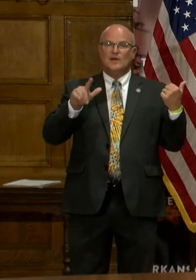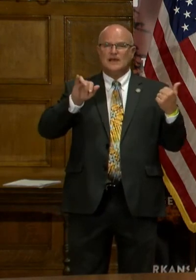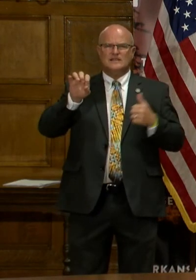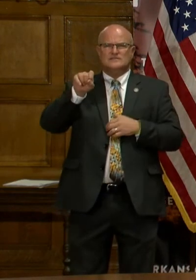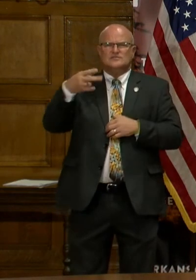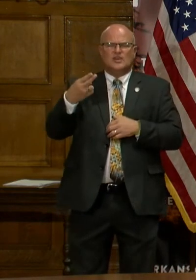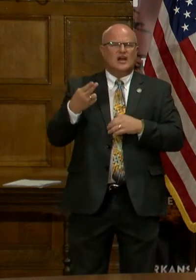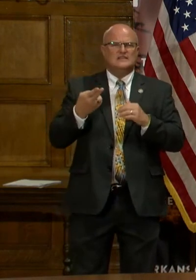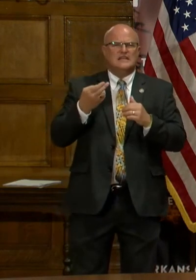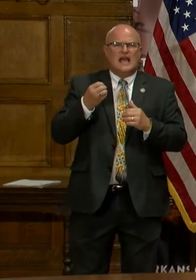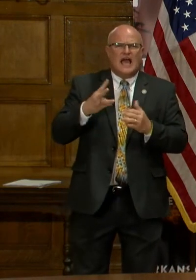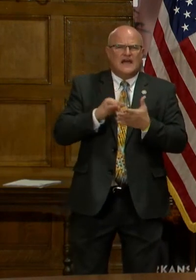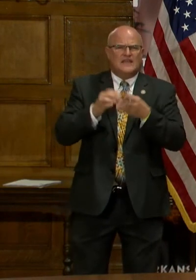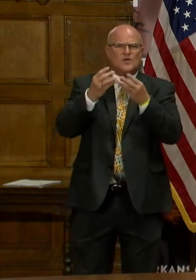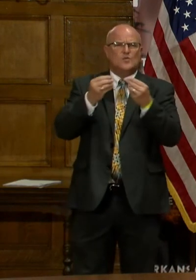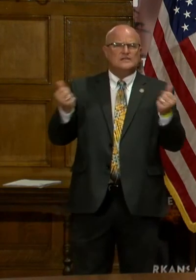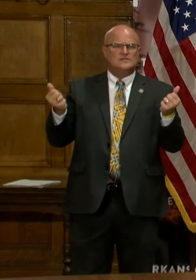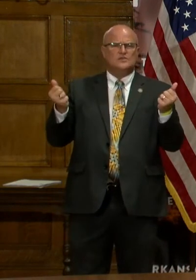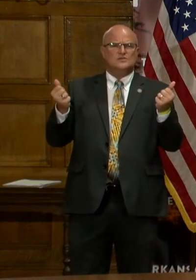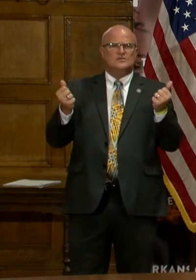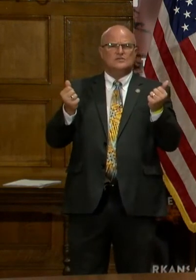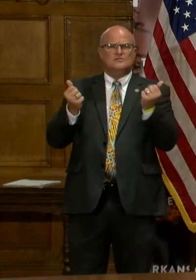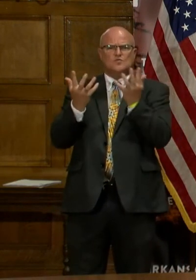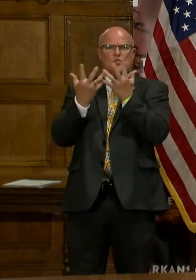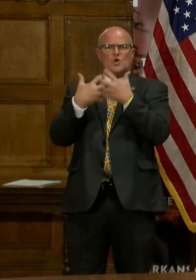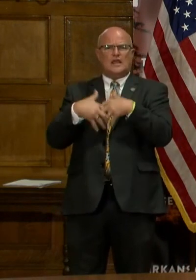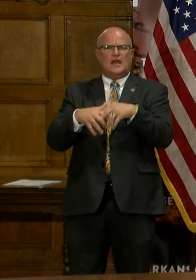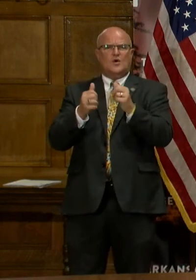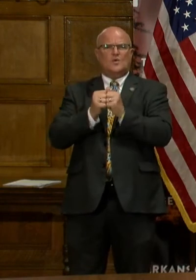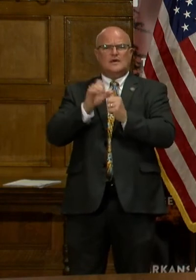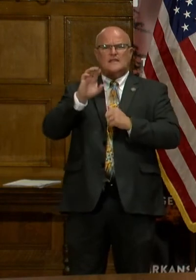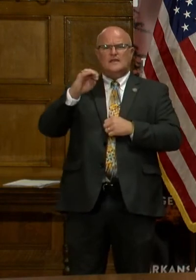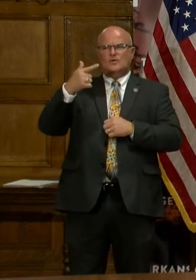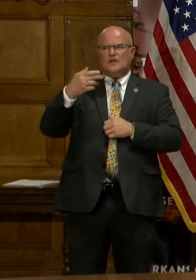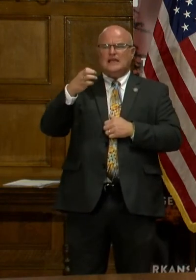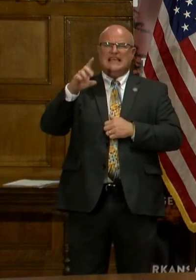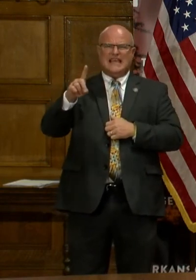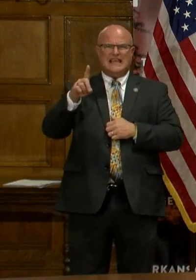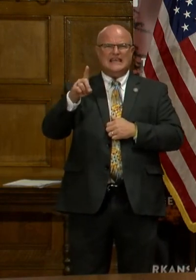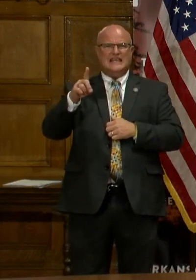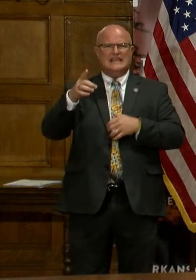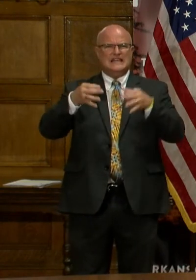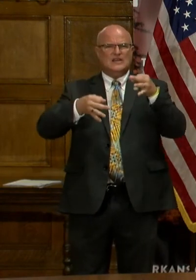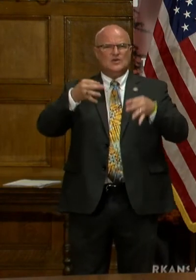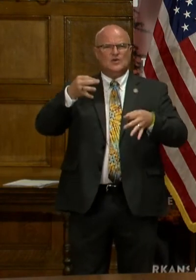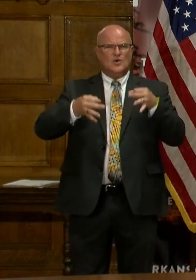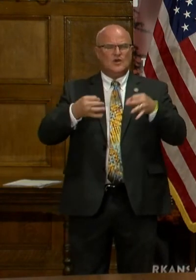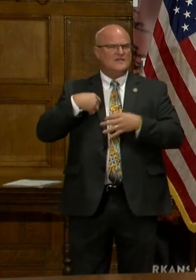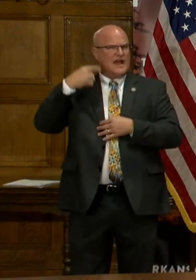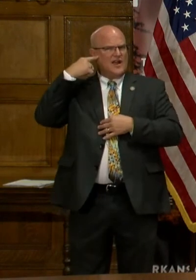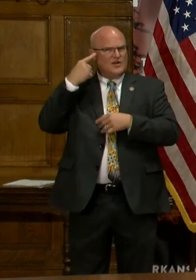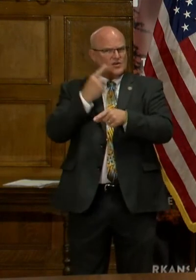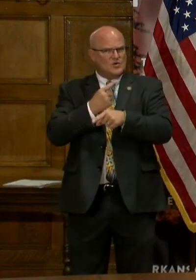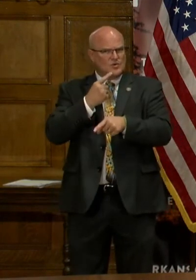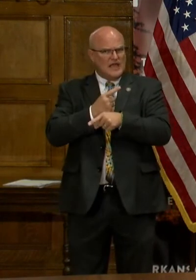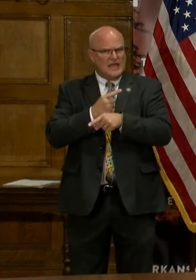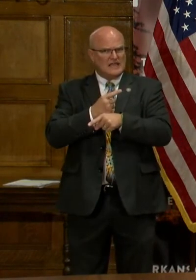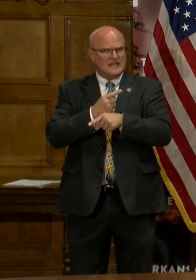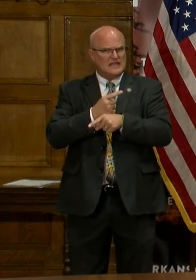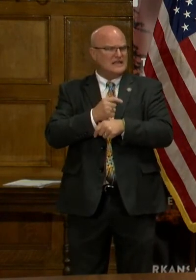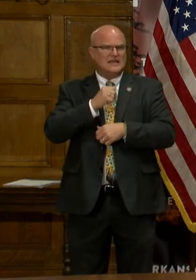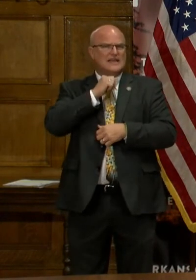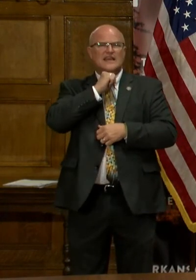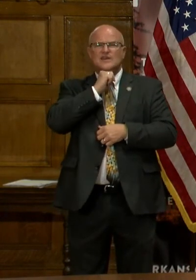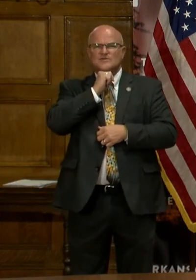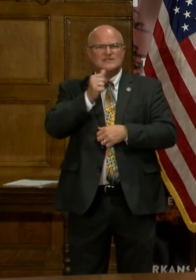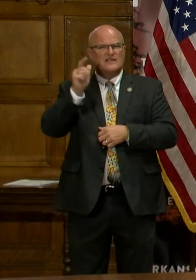how did that resolution work out in the Craighead County Quorum Court? If I heard correctly, it was not